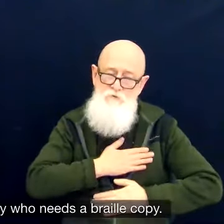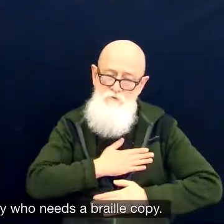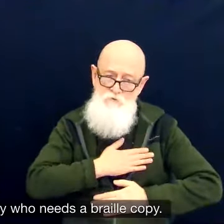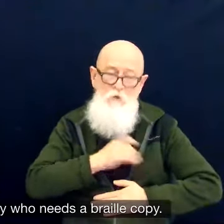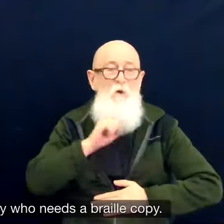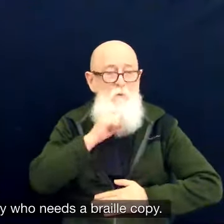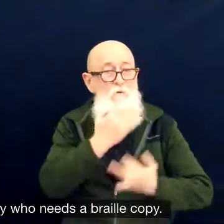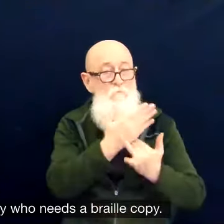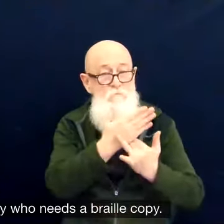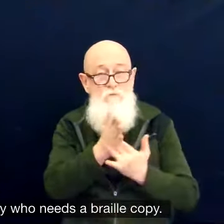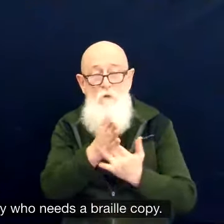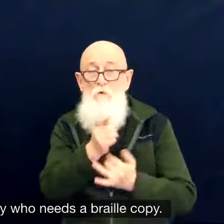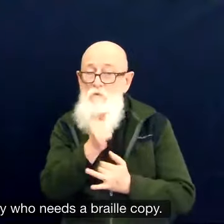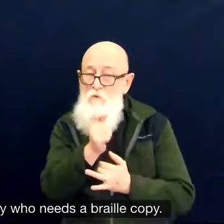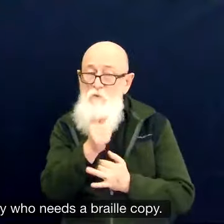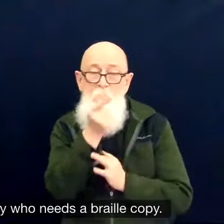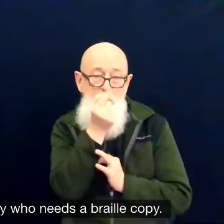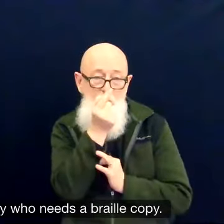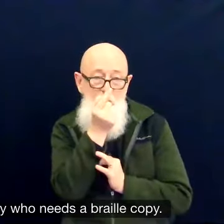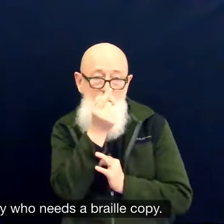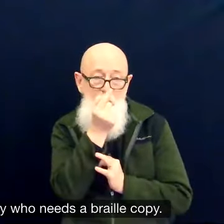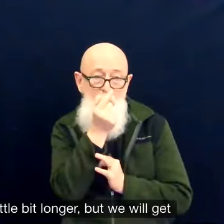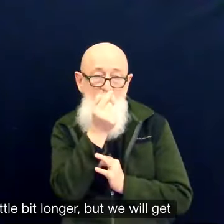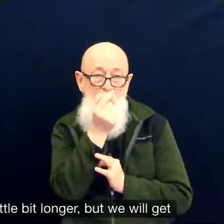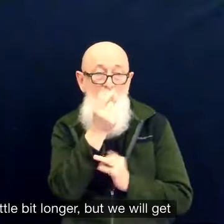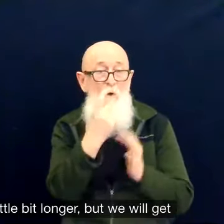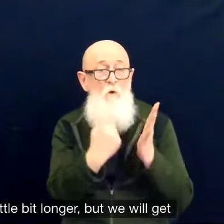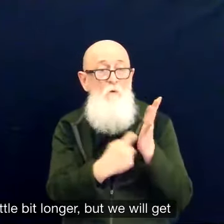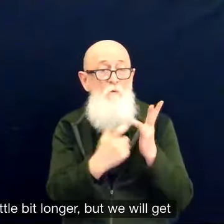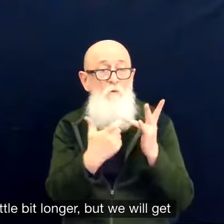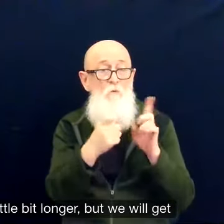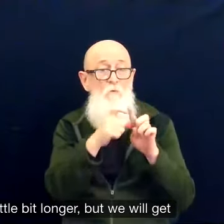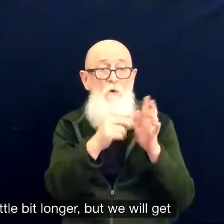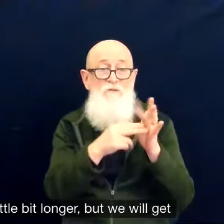And also, Rodney, he said he's received a few emails, so he's getting some of them.